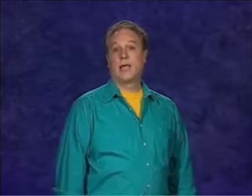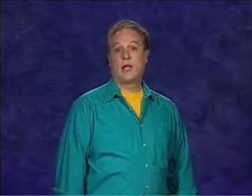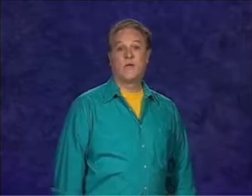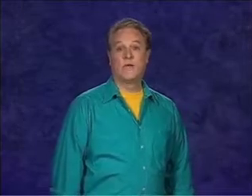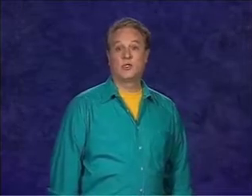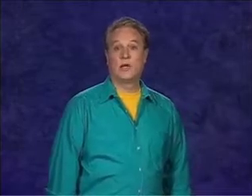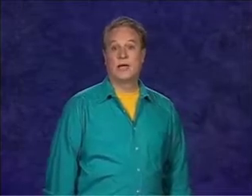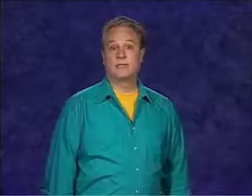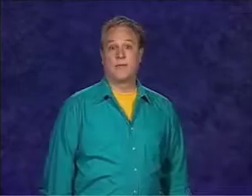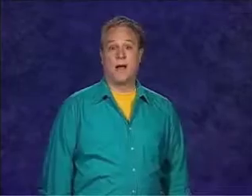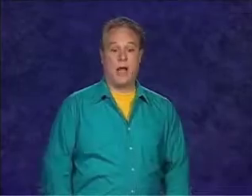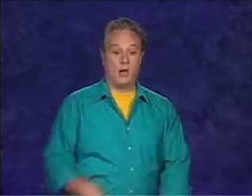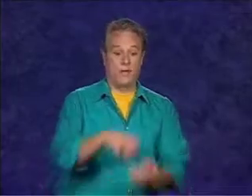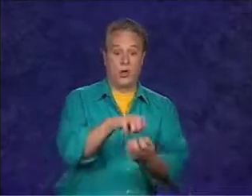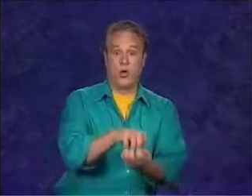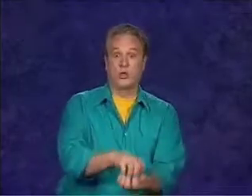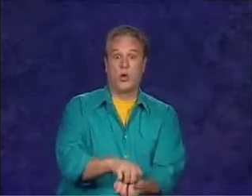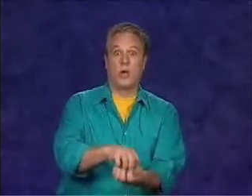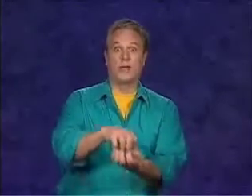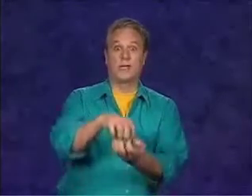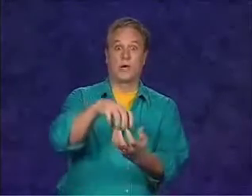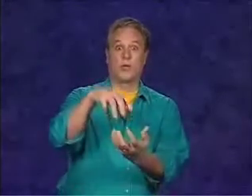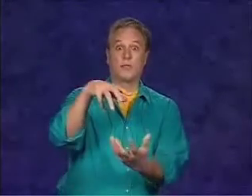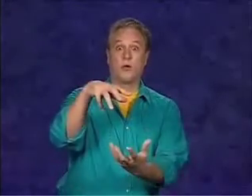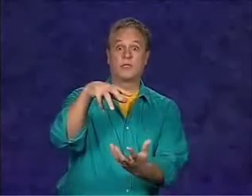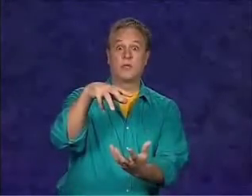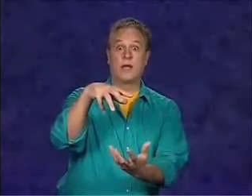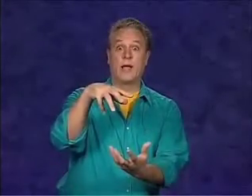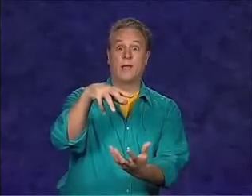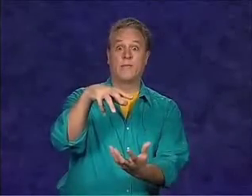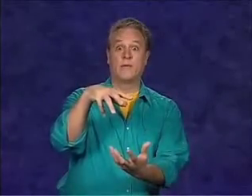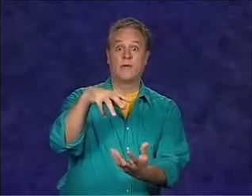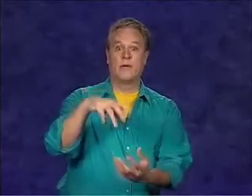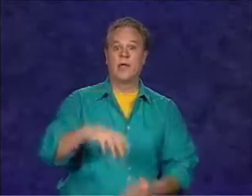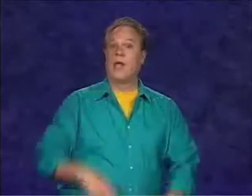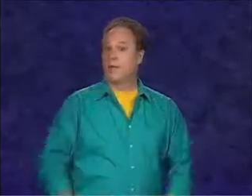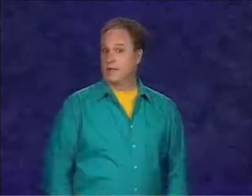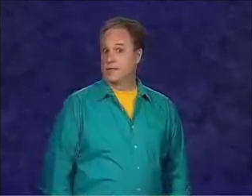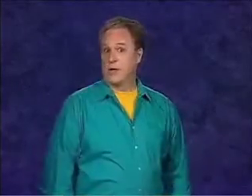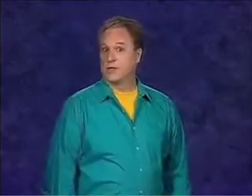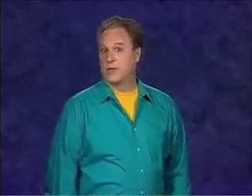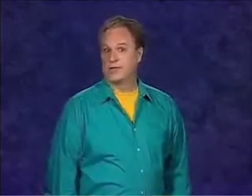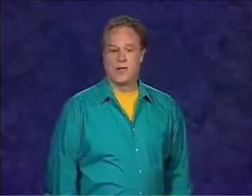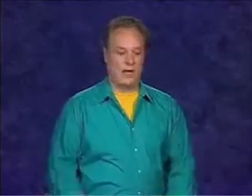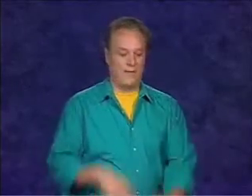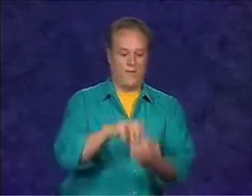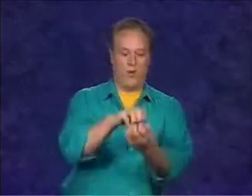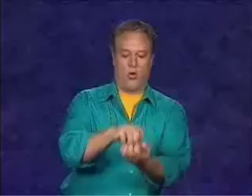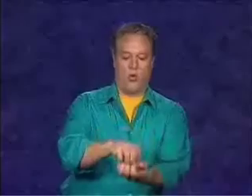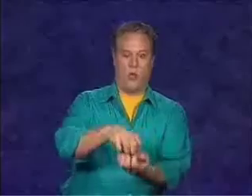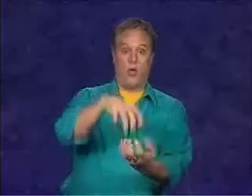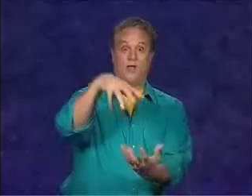Can you visualize a pile of gold coins that a rich person would have? This is also the sign for